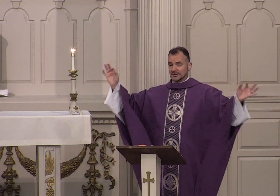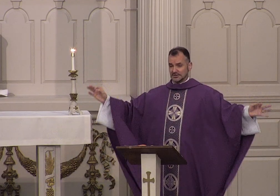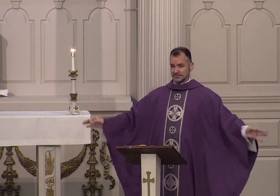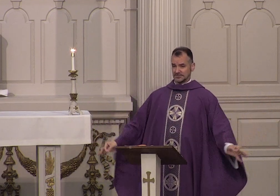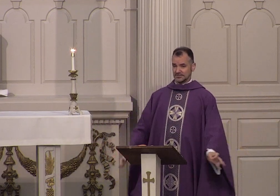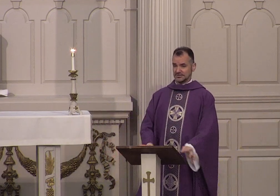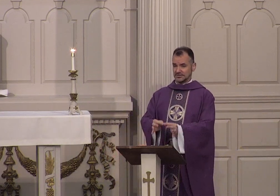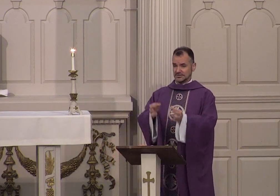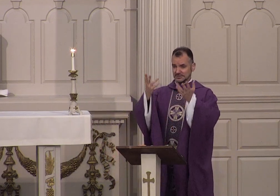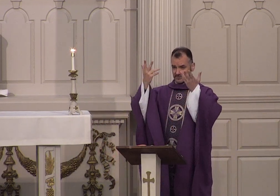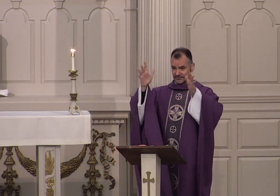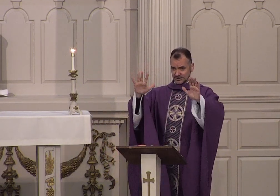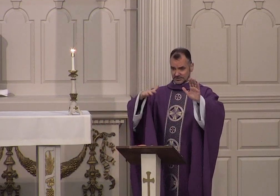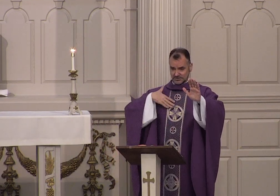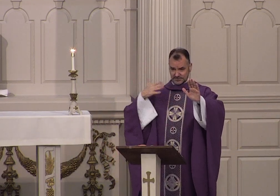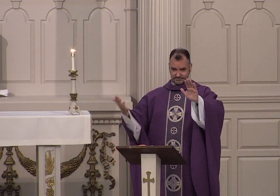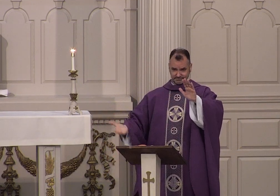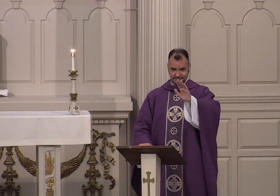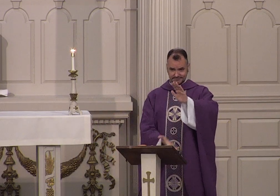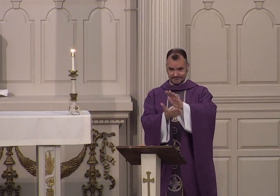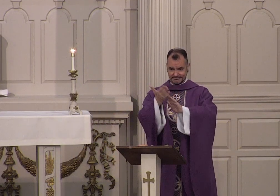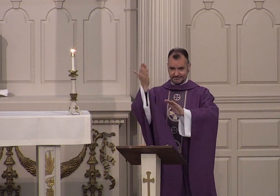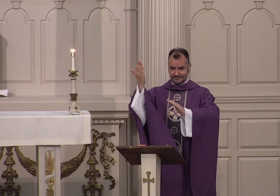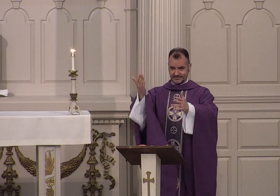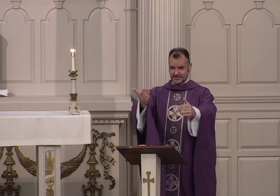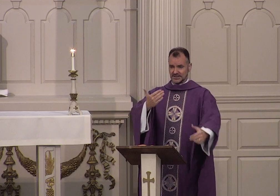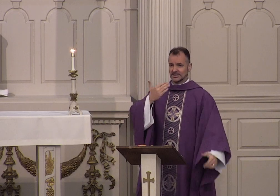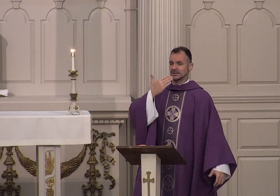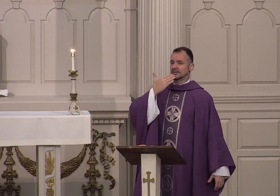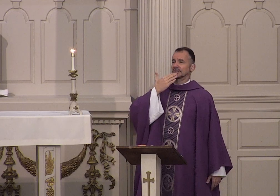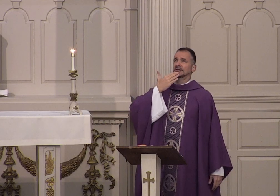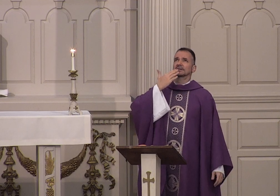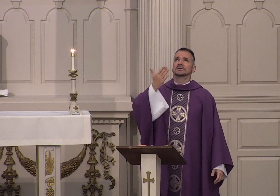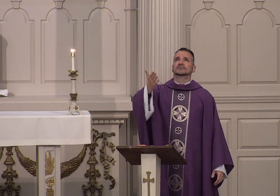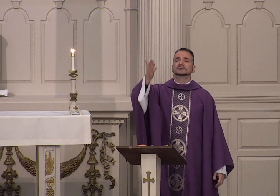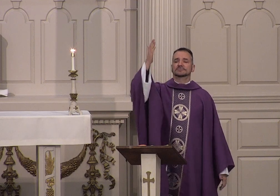Go forth. The Mass is ended. Thanks be to God.